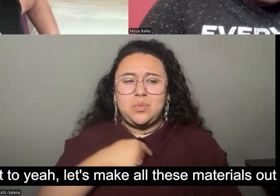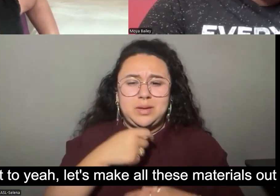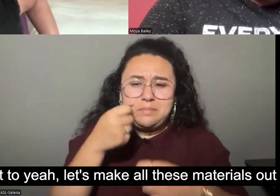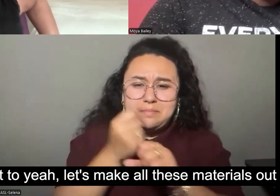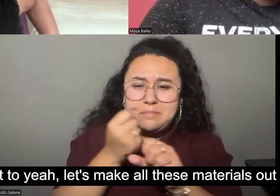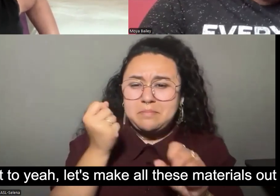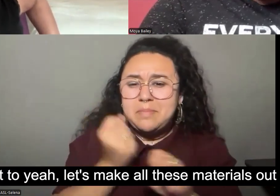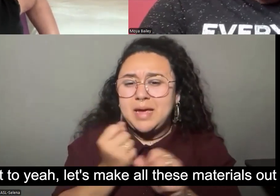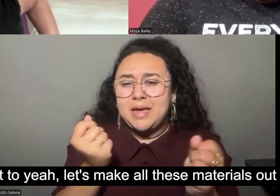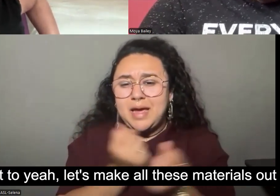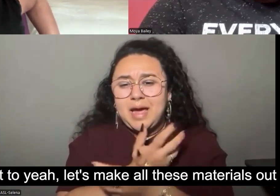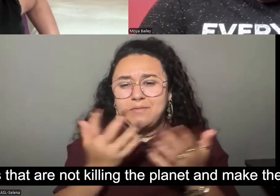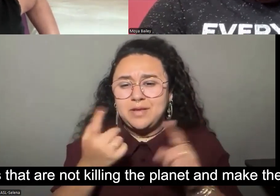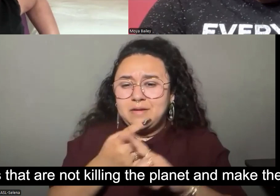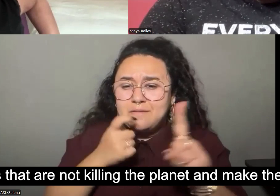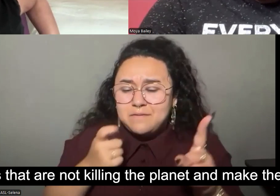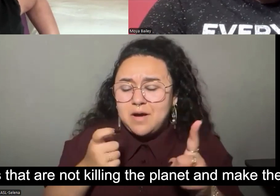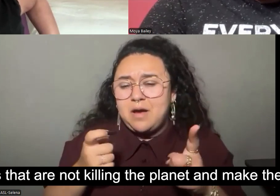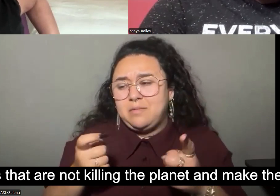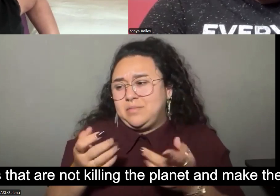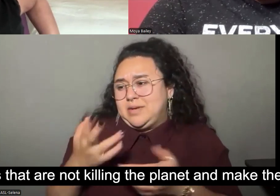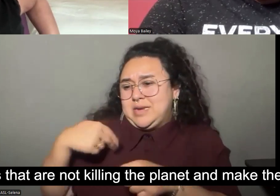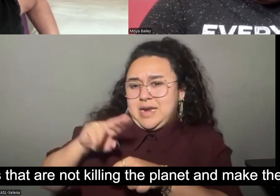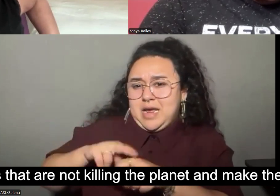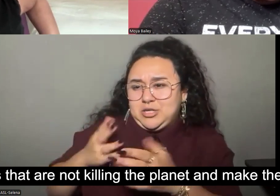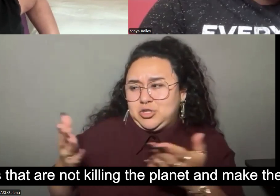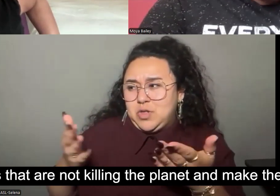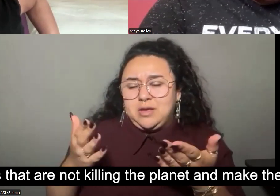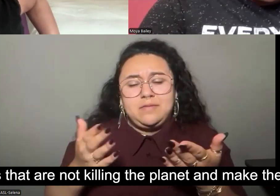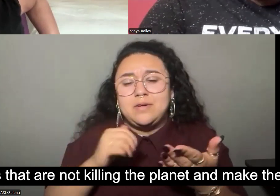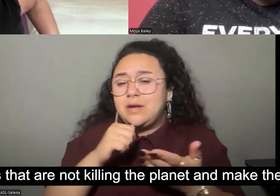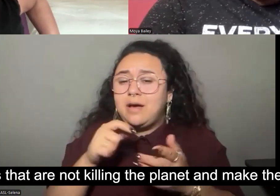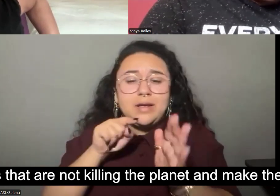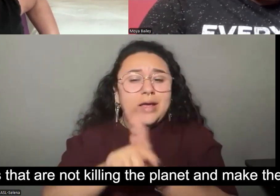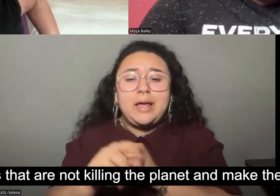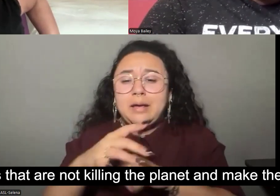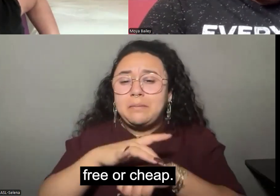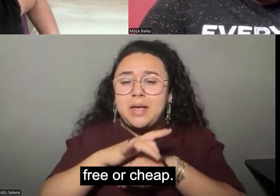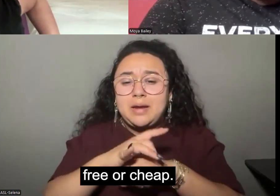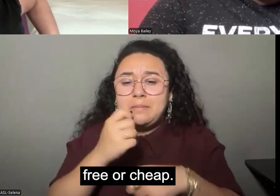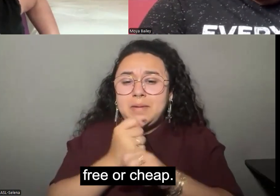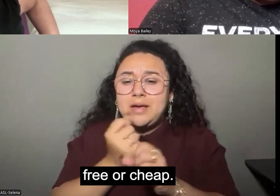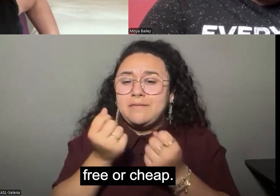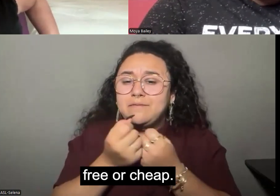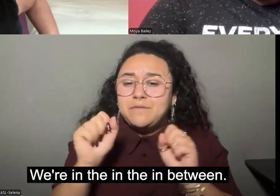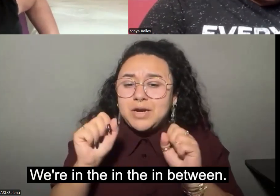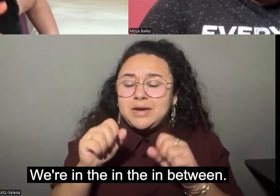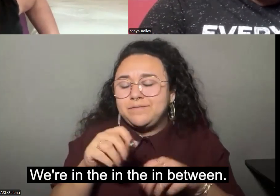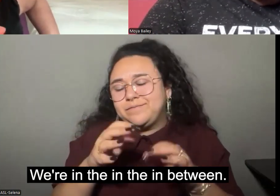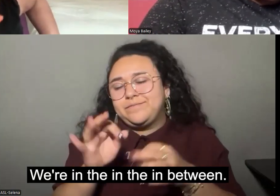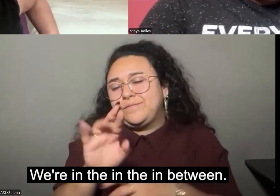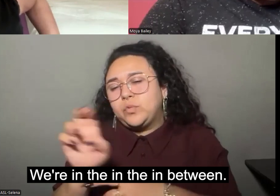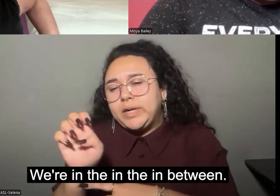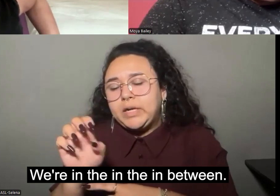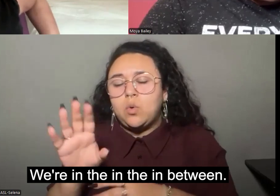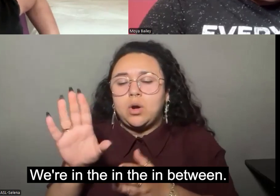Let's make all these materials out of things that are not killing the planet and make them free or cheap. And we're in the